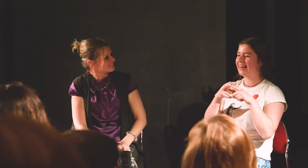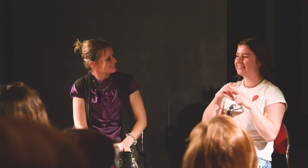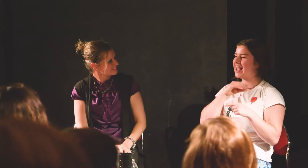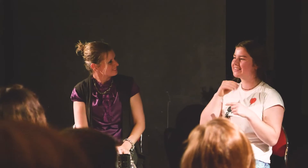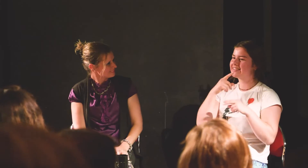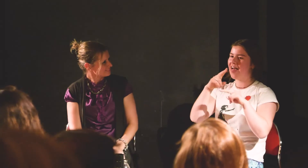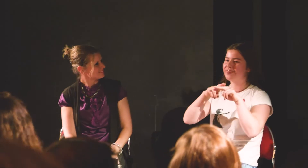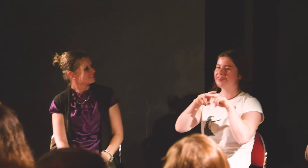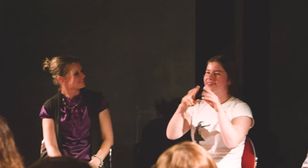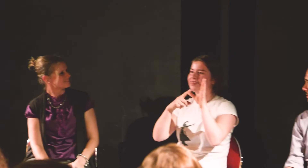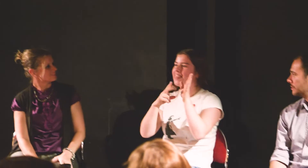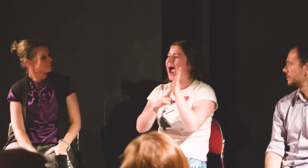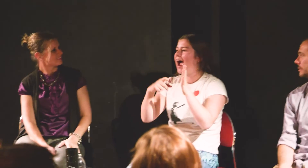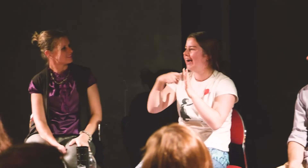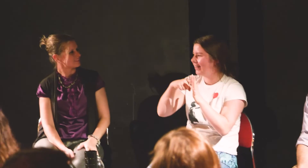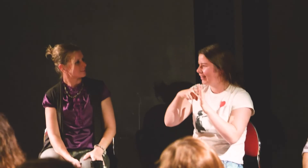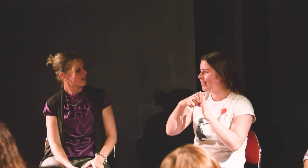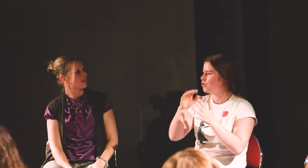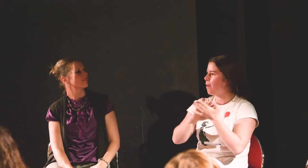So yeah, with an English accent, saying